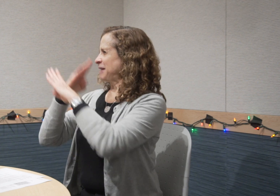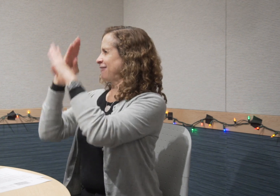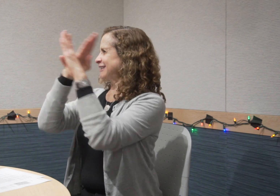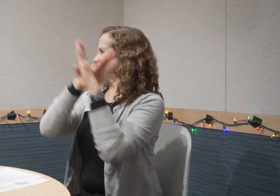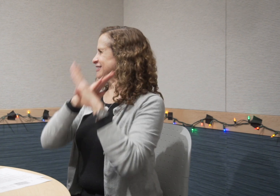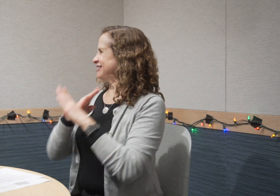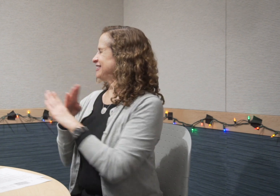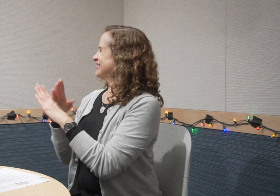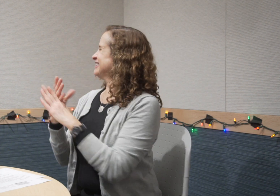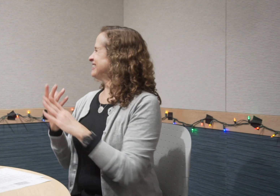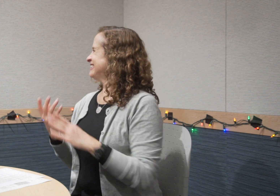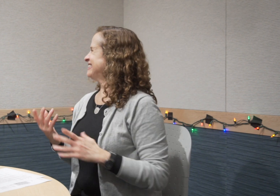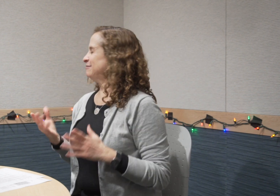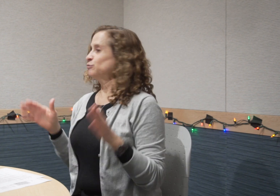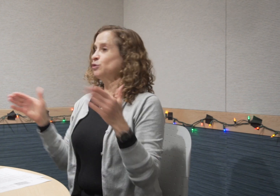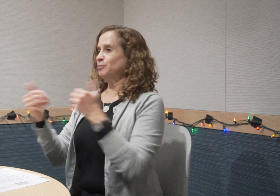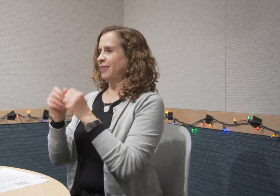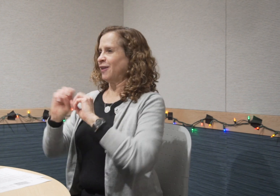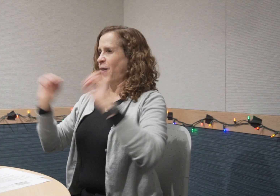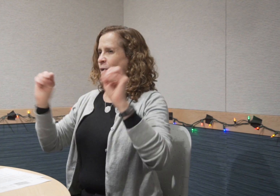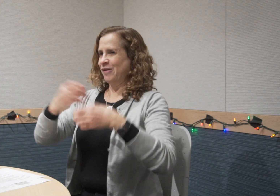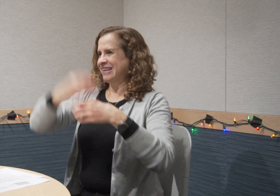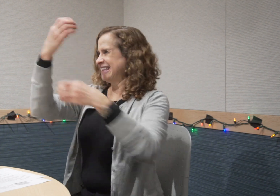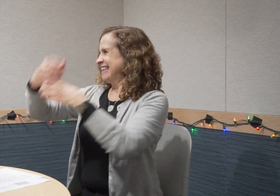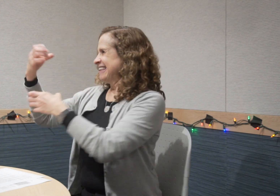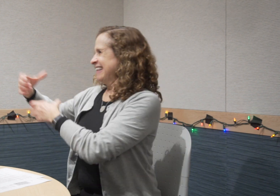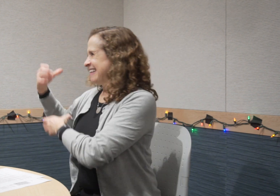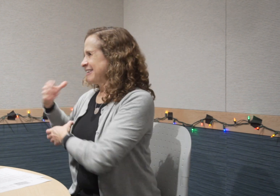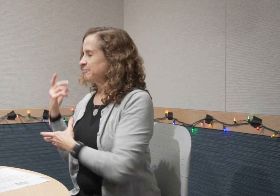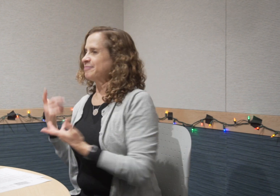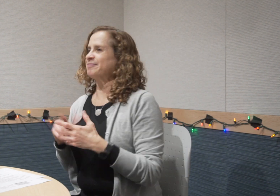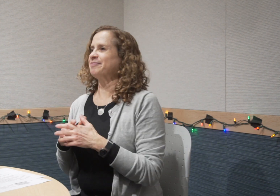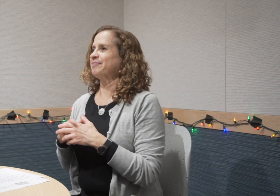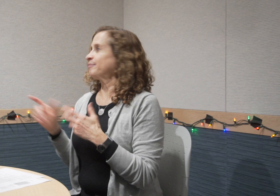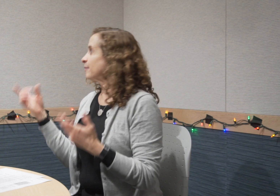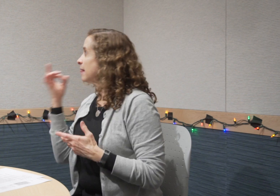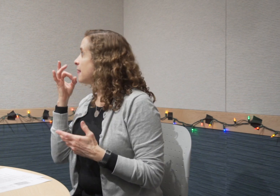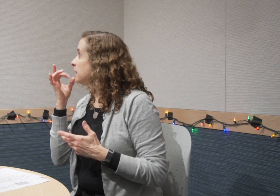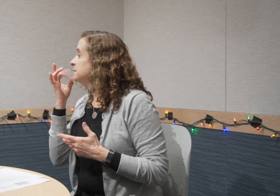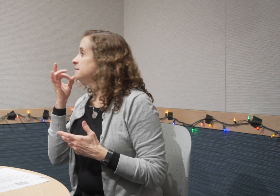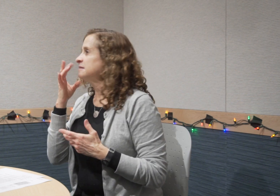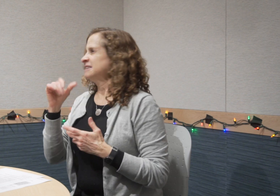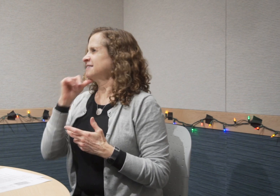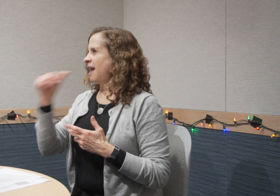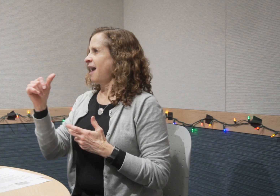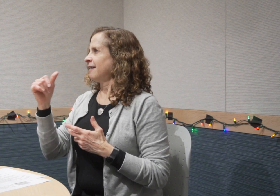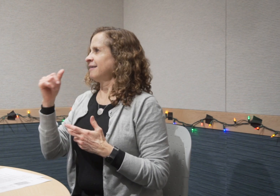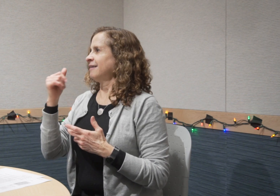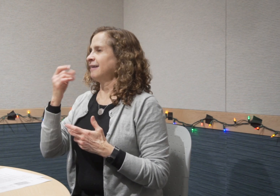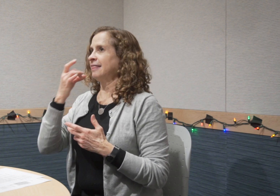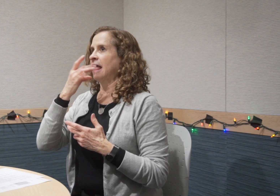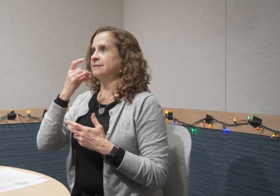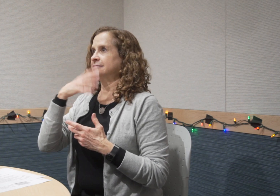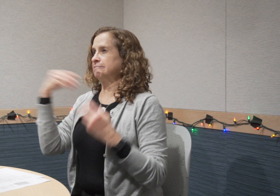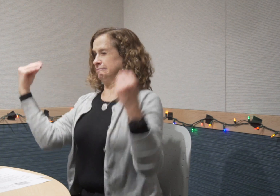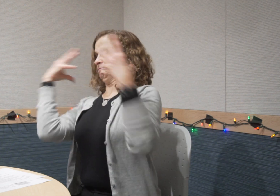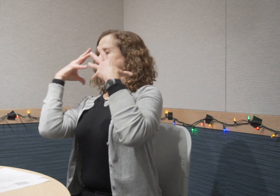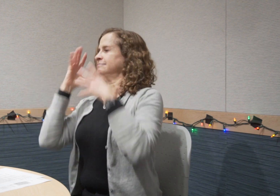visual barriers, because we need, a room with no columns and that the lighting is good. It's not